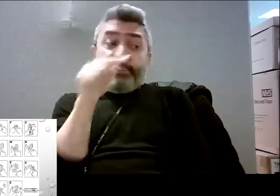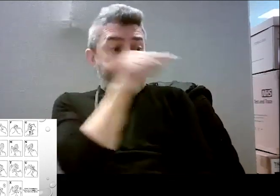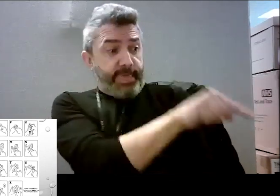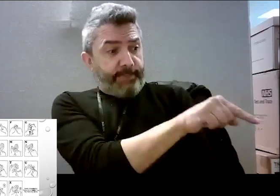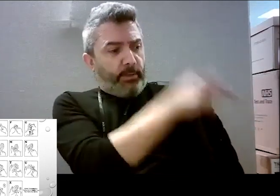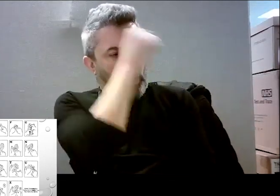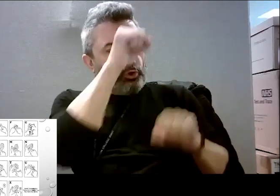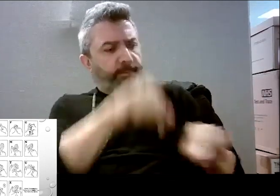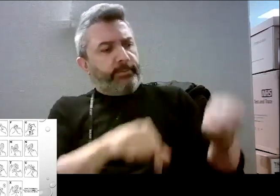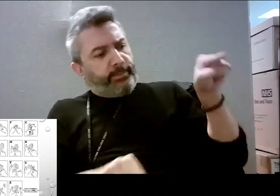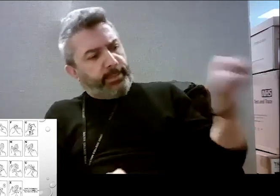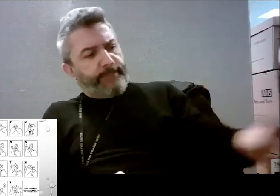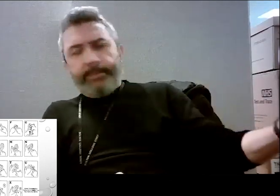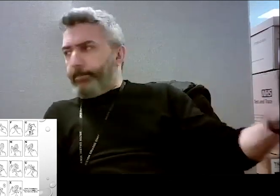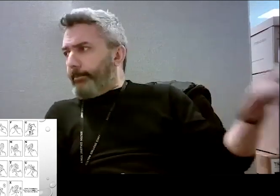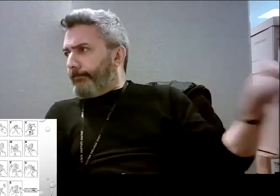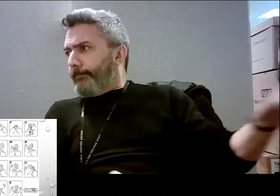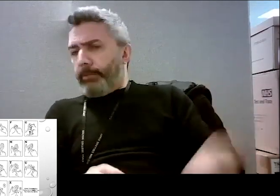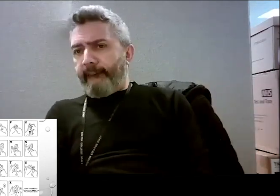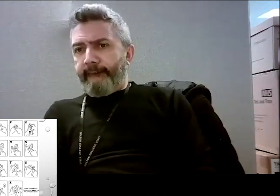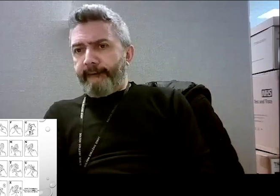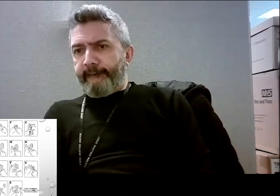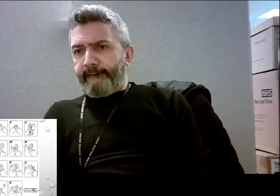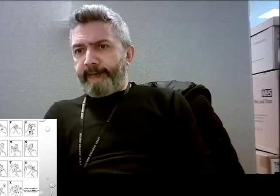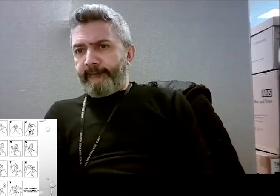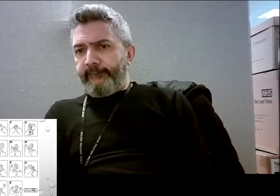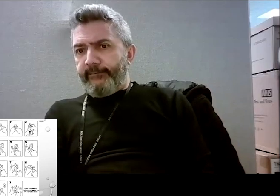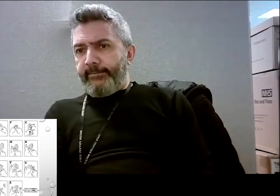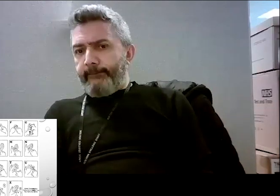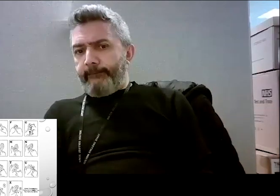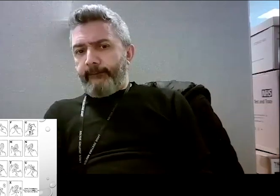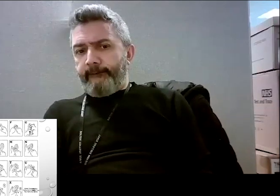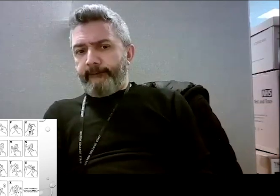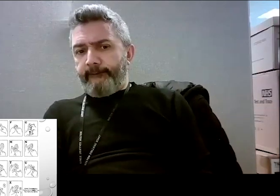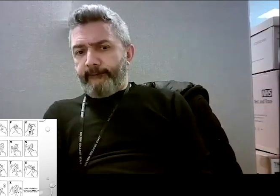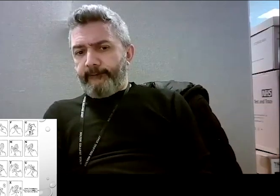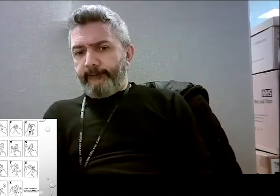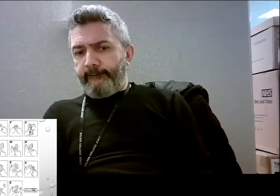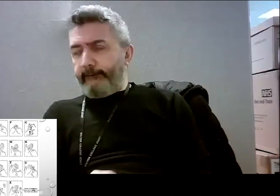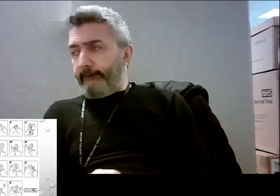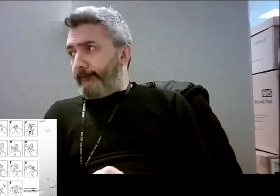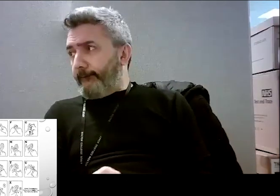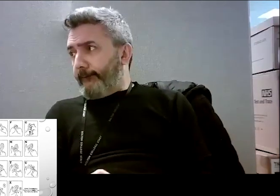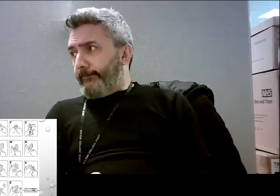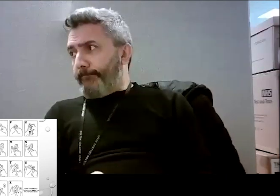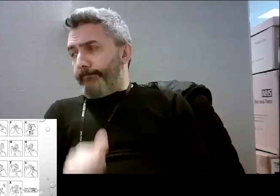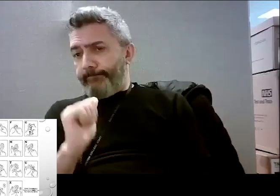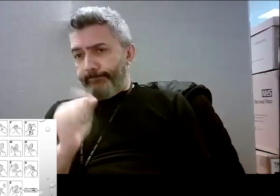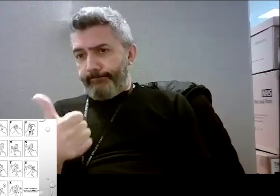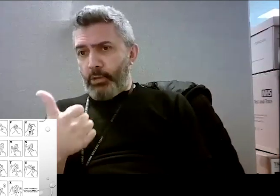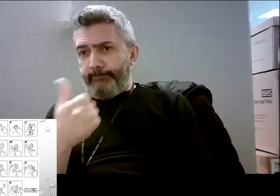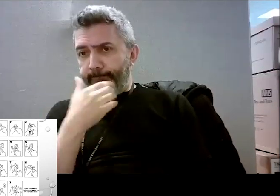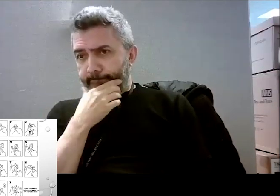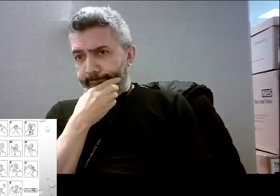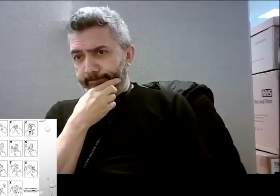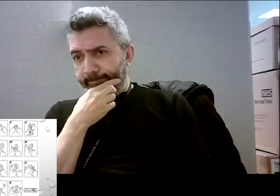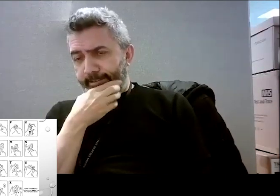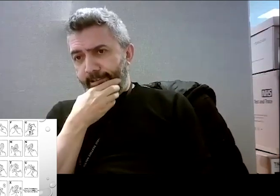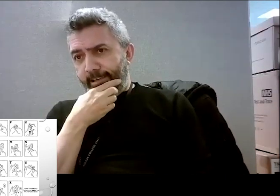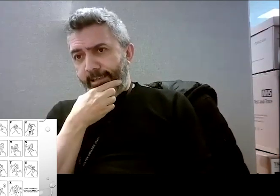So you say the chair or that chair. So the point in that case would be our equivalent of saying that chair or the chair